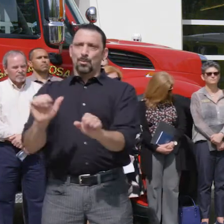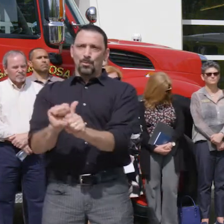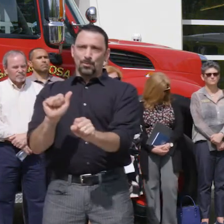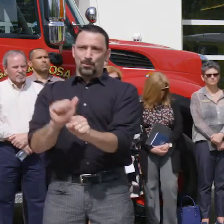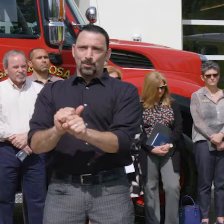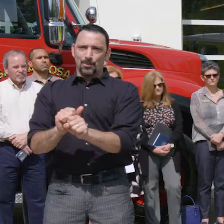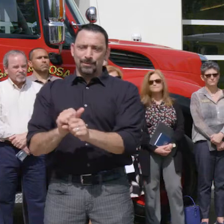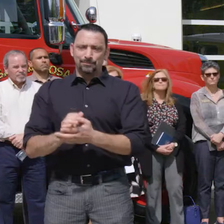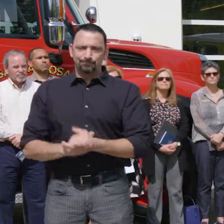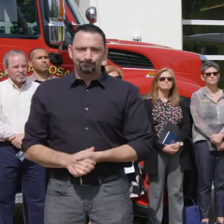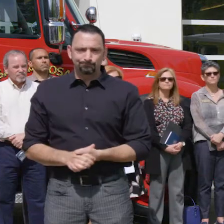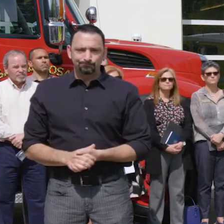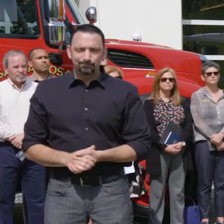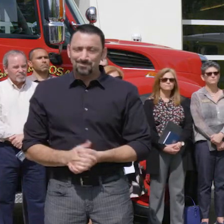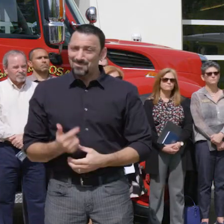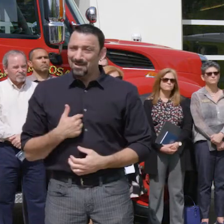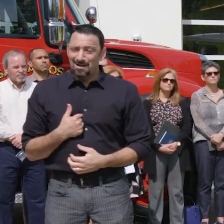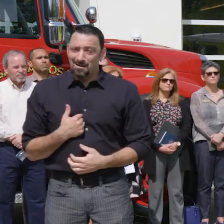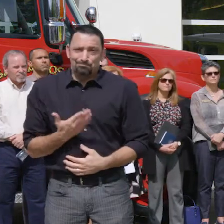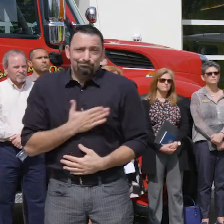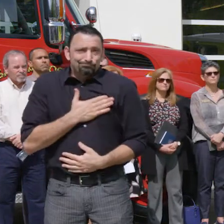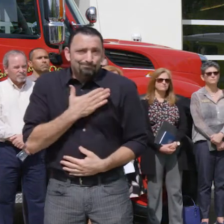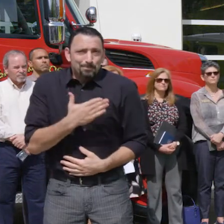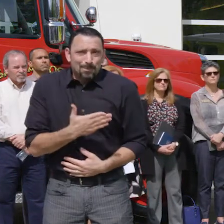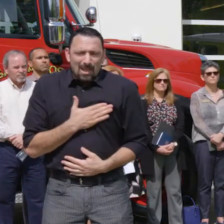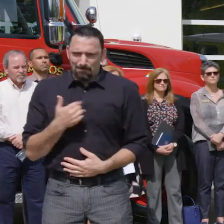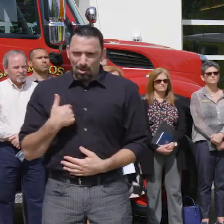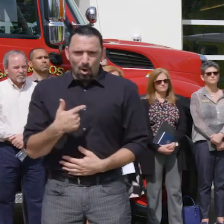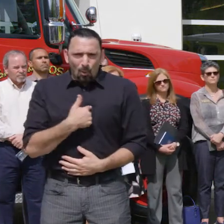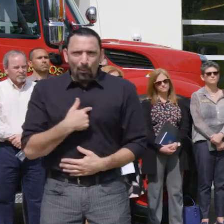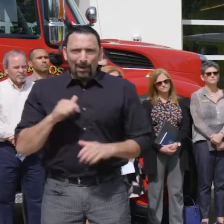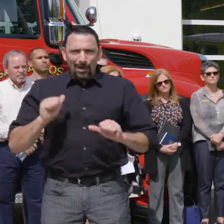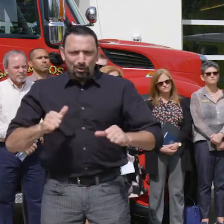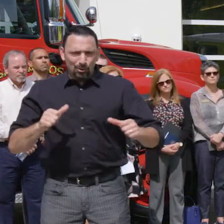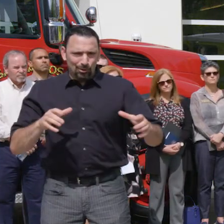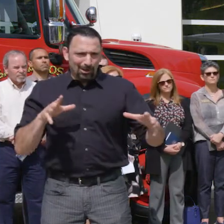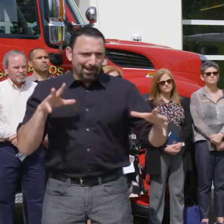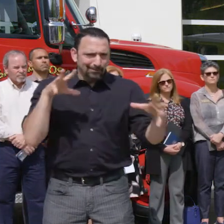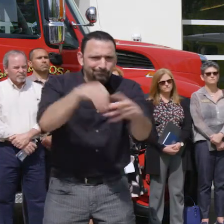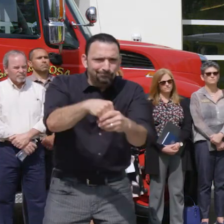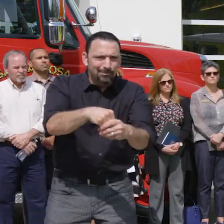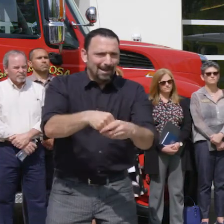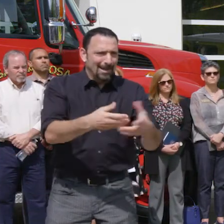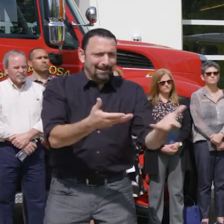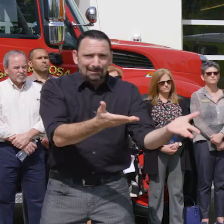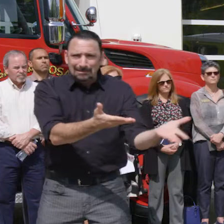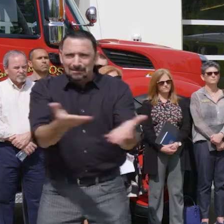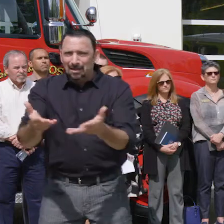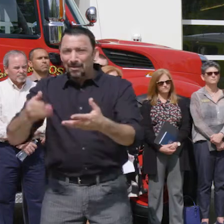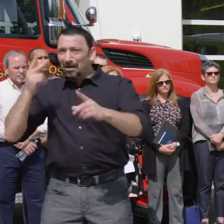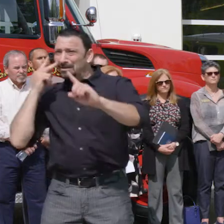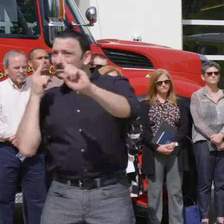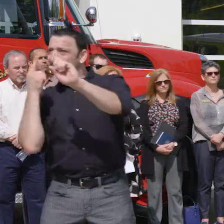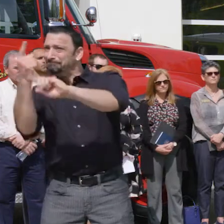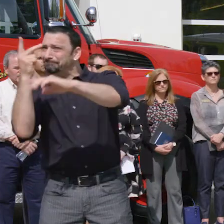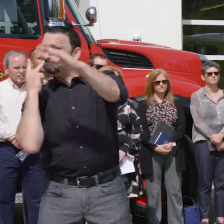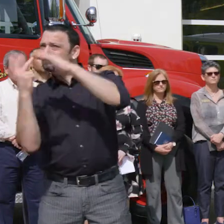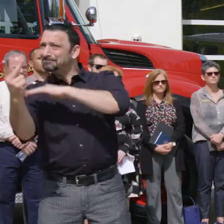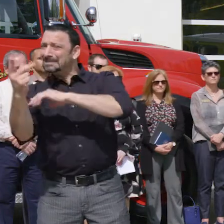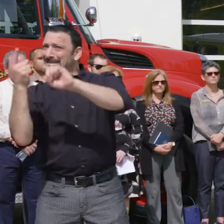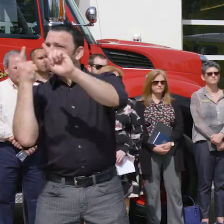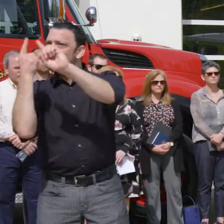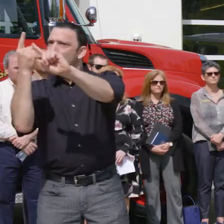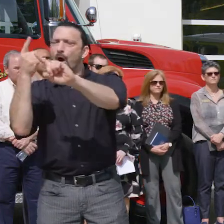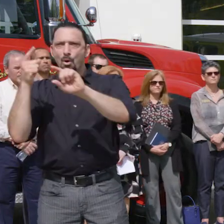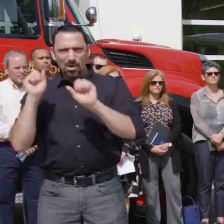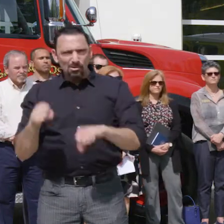And I'm really happy that we were able to meet the metric, at least 99% of getting the